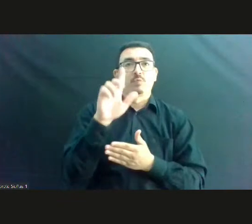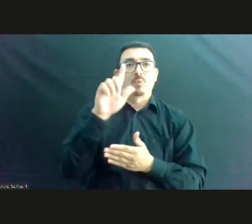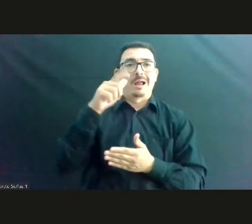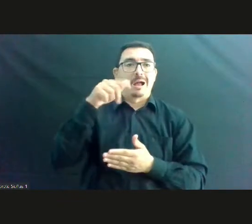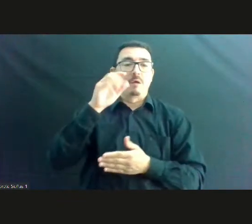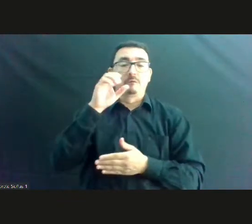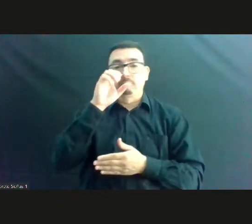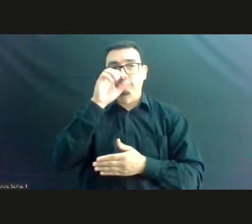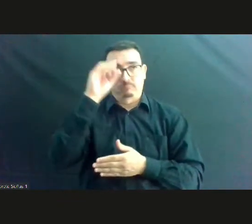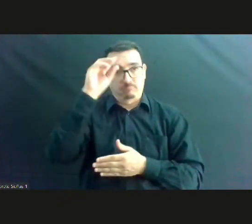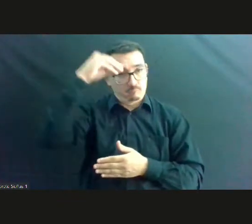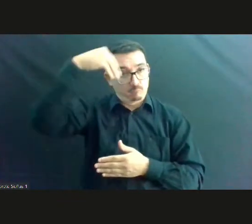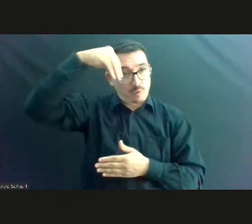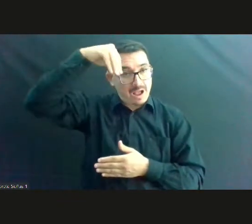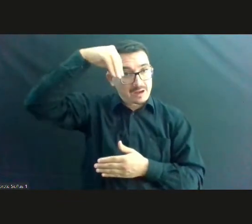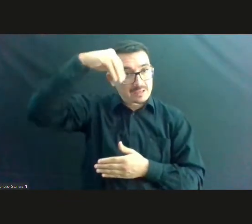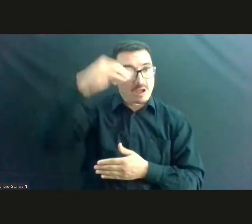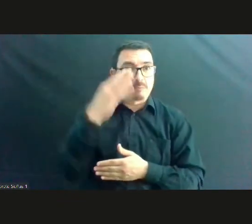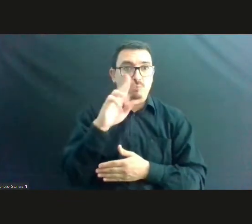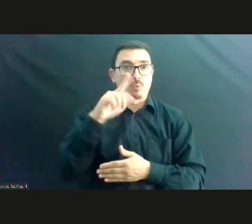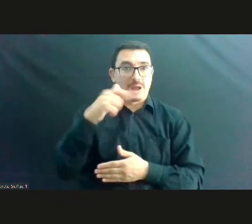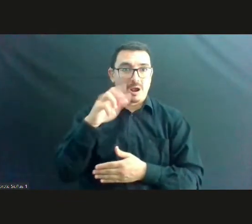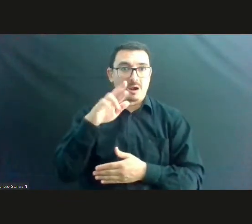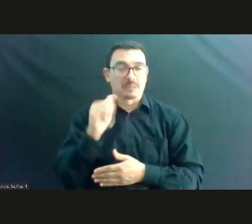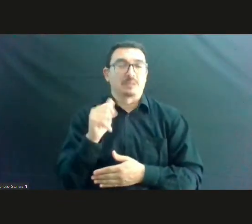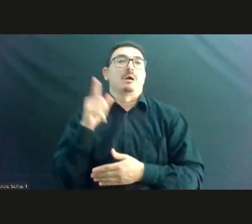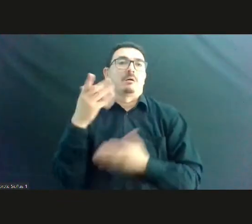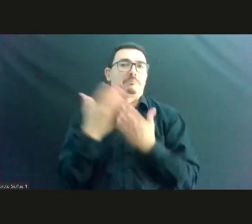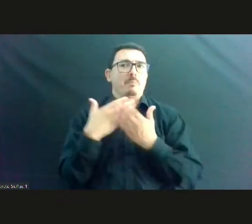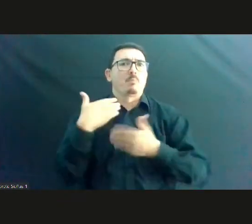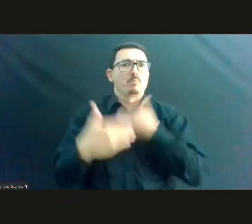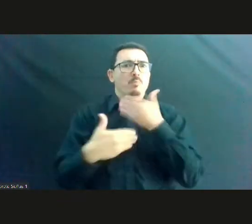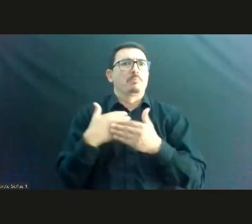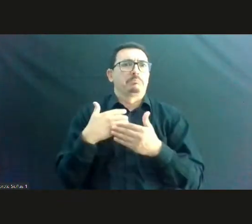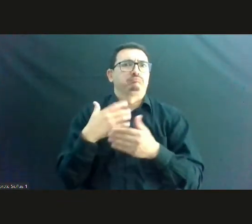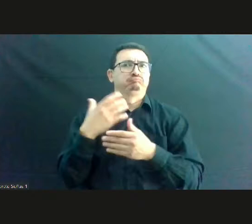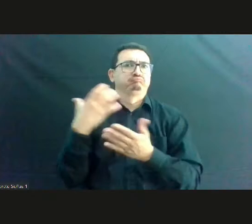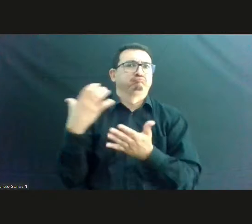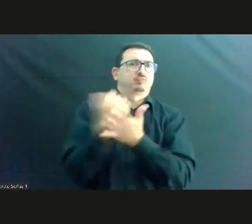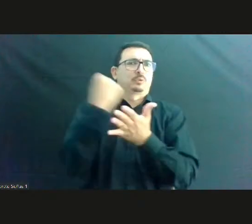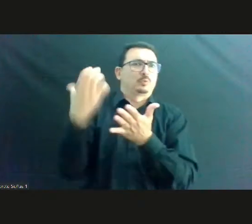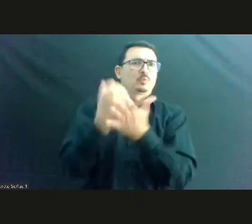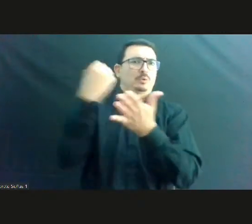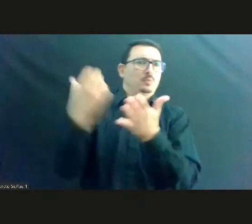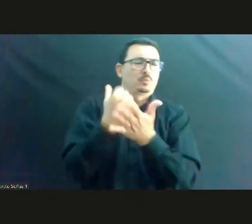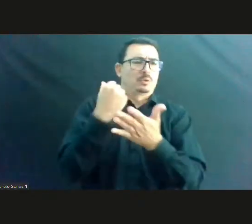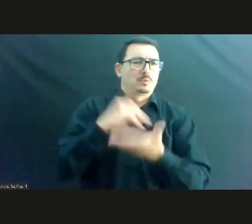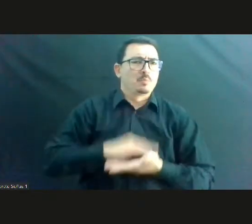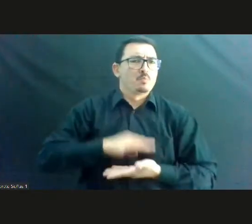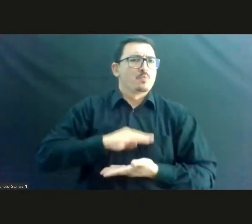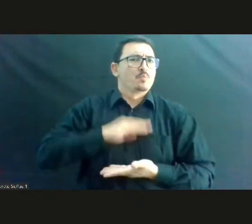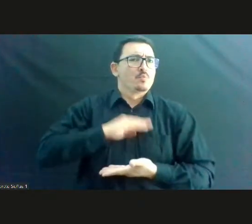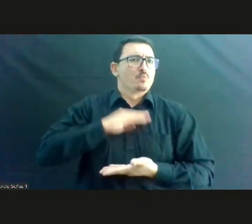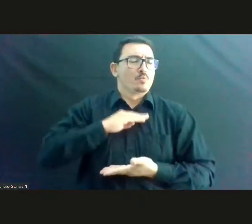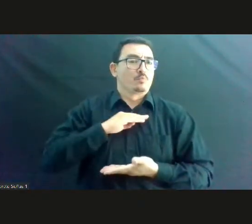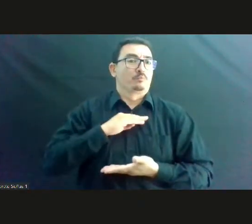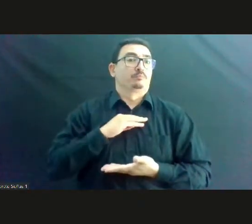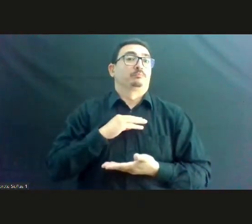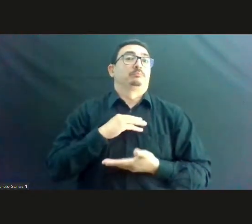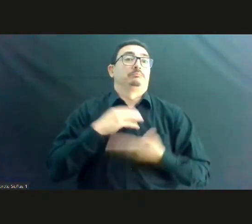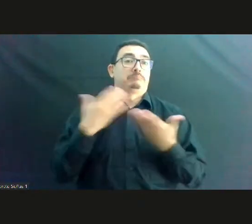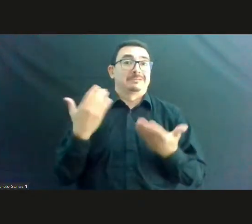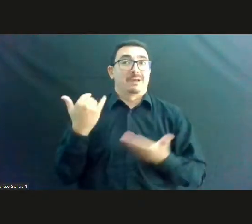experienced and having the credentials to speak on the topic before us today. So we say welcome to Mrs. Margarita Rosa da